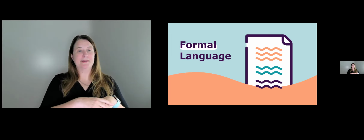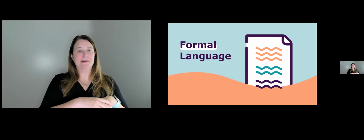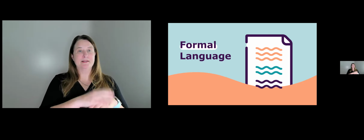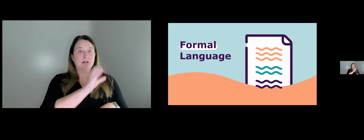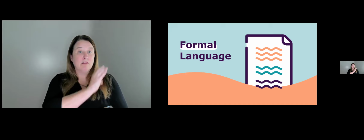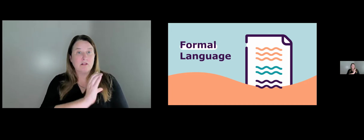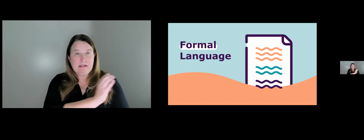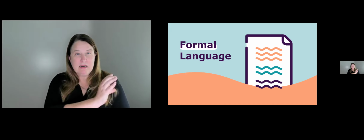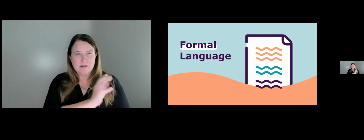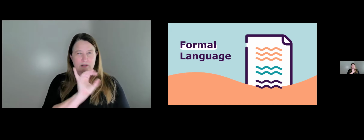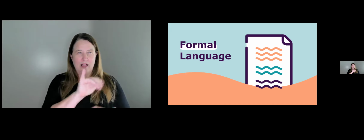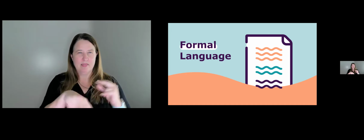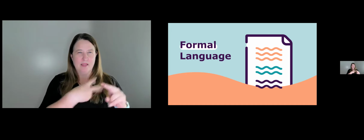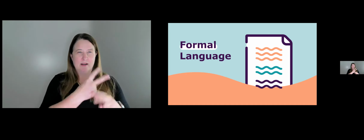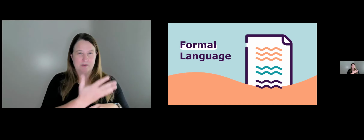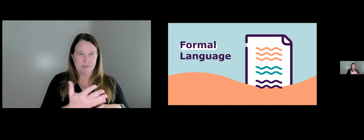medical, technical,